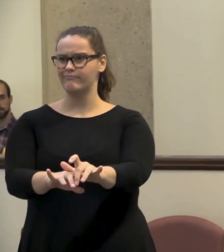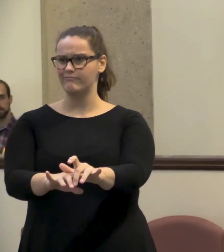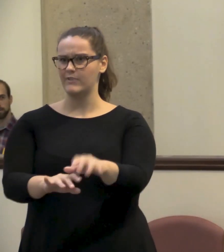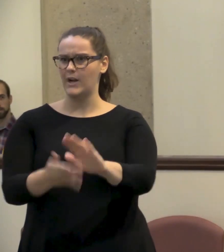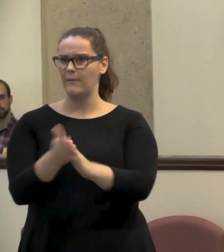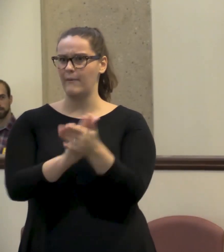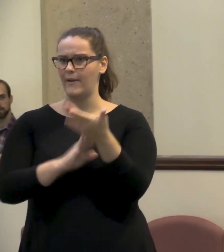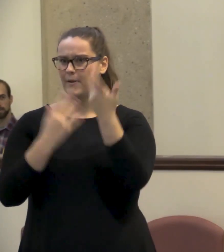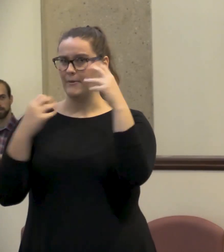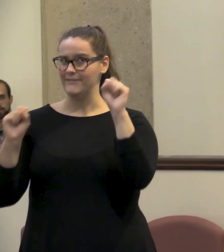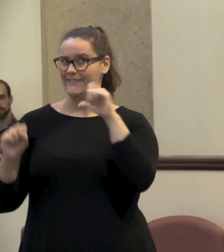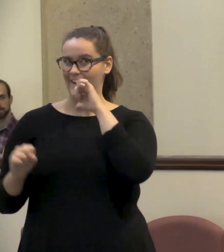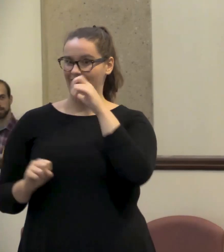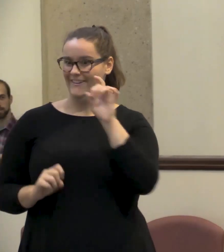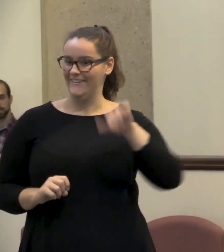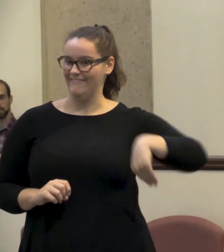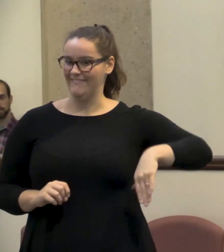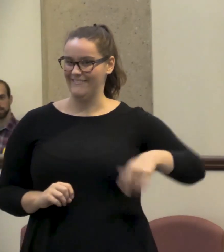myself.